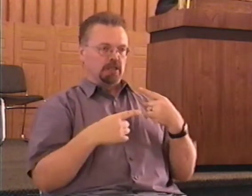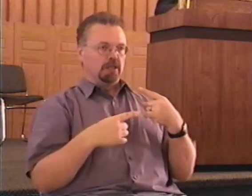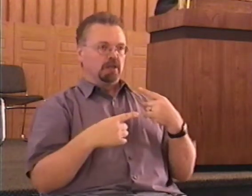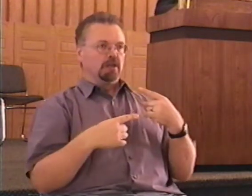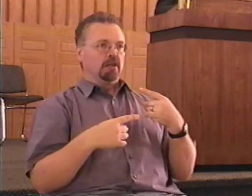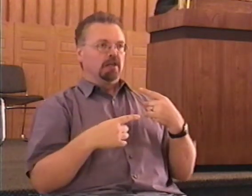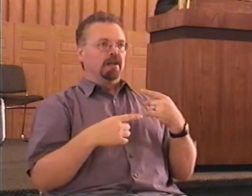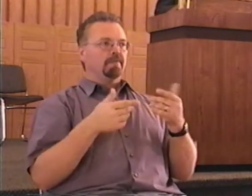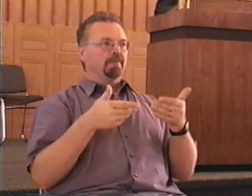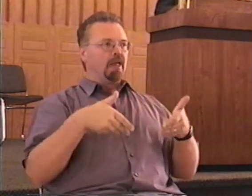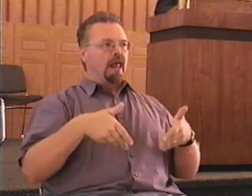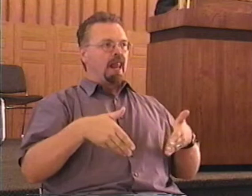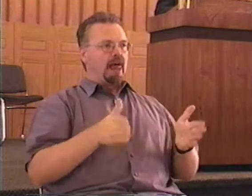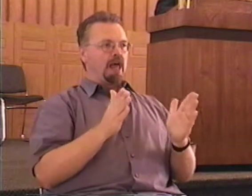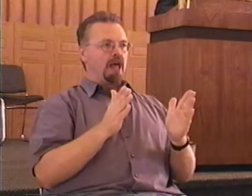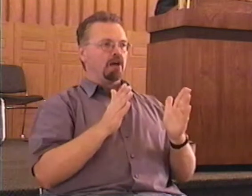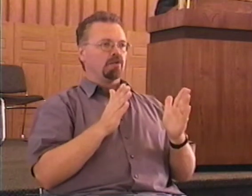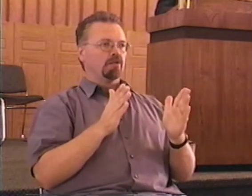loud